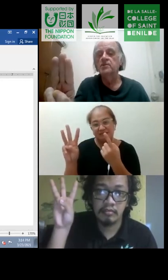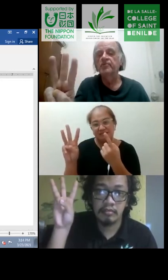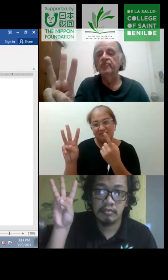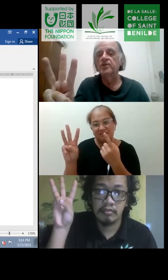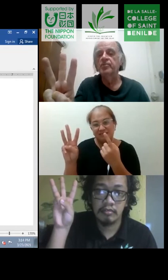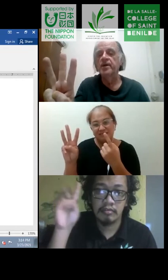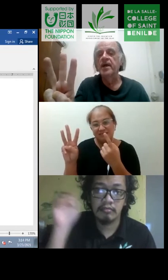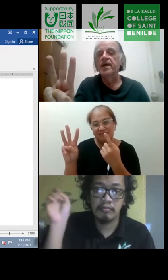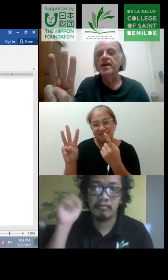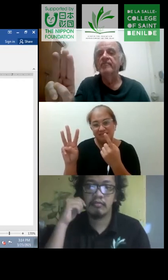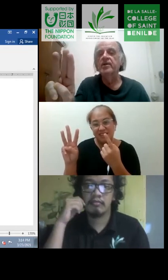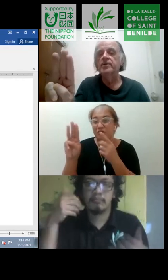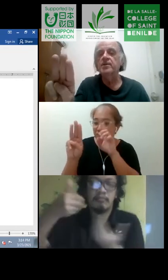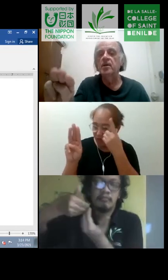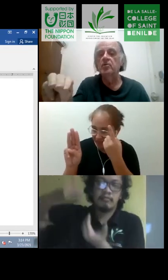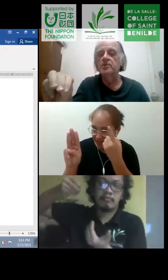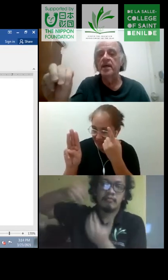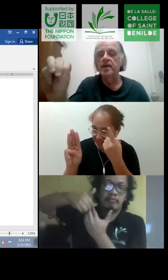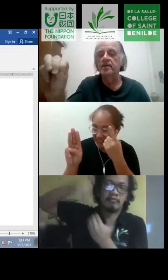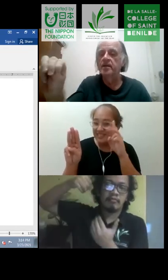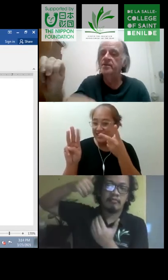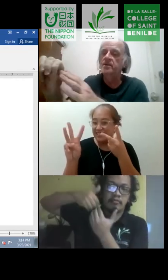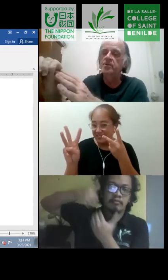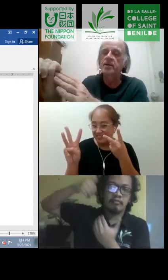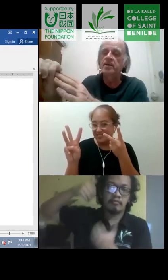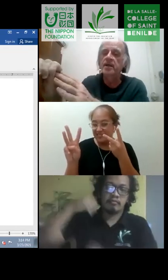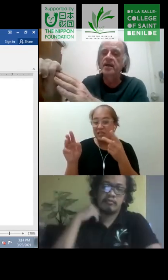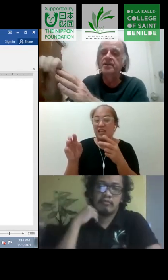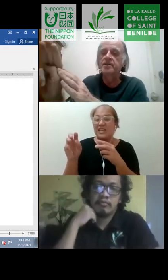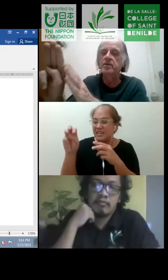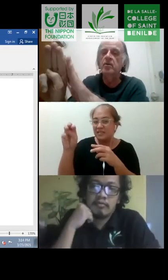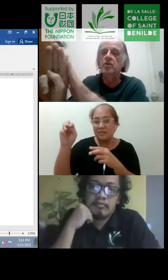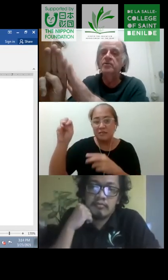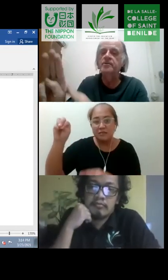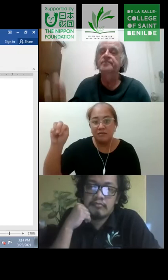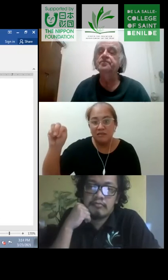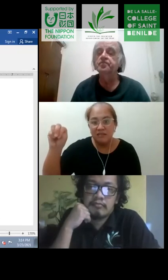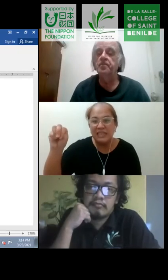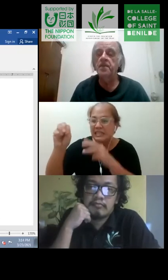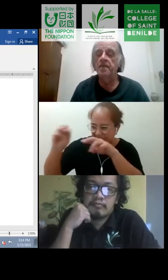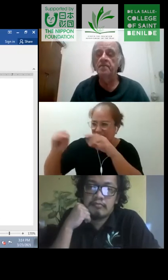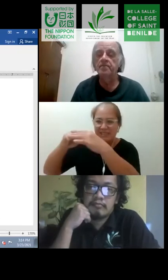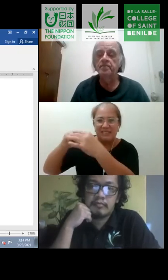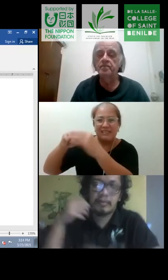Closed goes before spread. Even though see. it's closed and it's inserted, it's still closed.